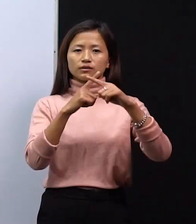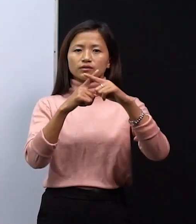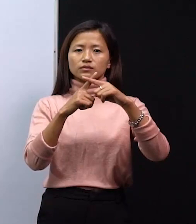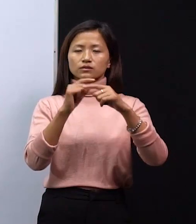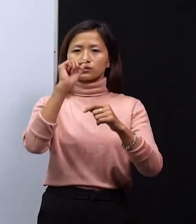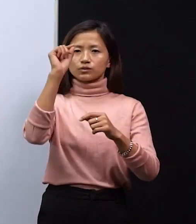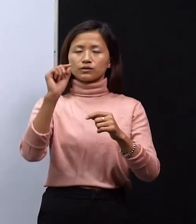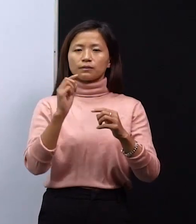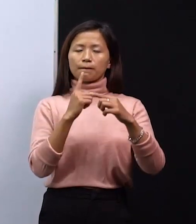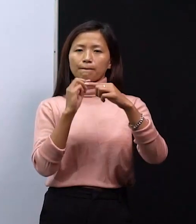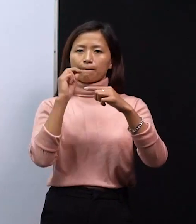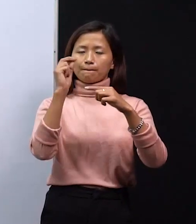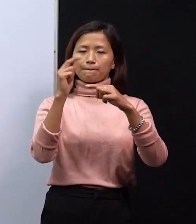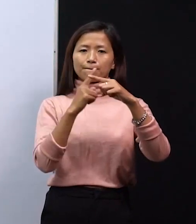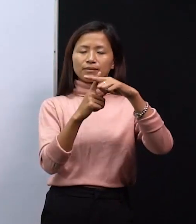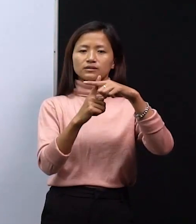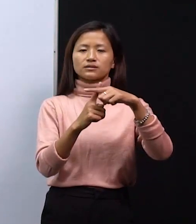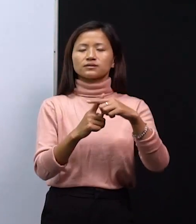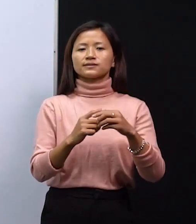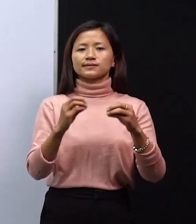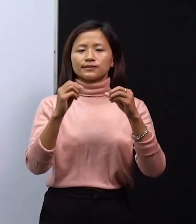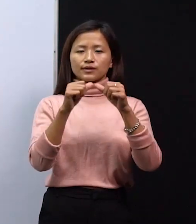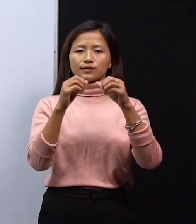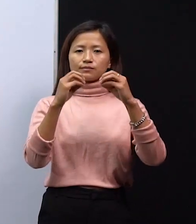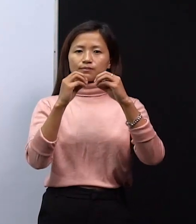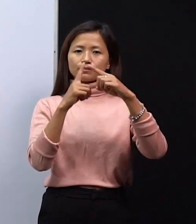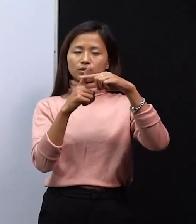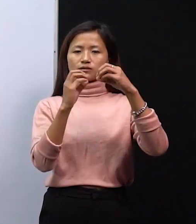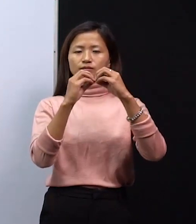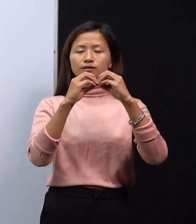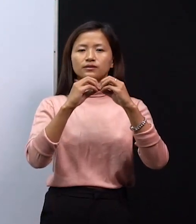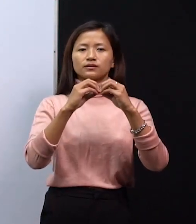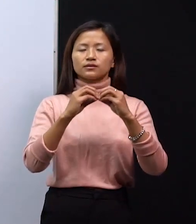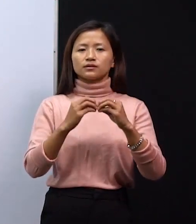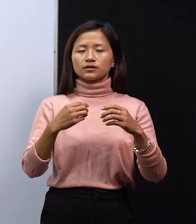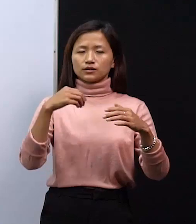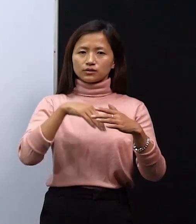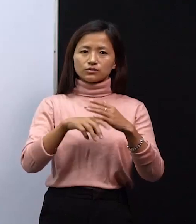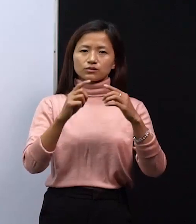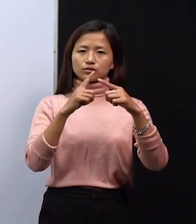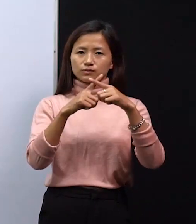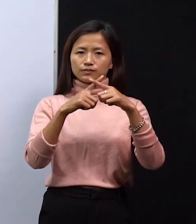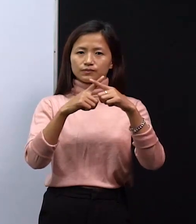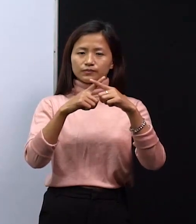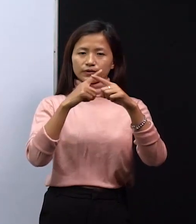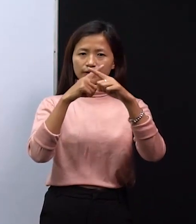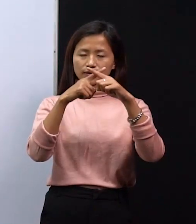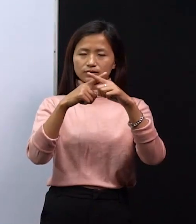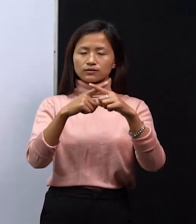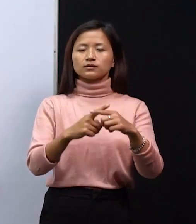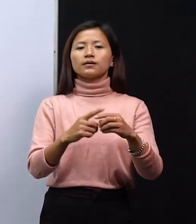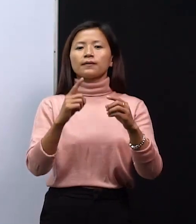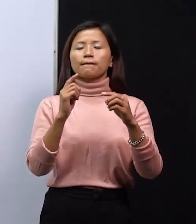plus a plus b into x plus